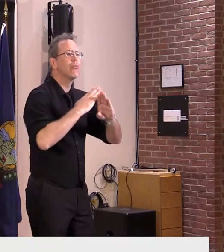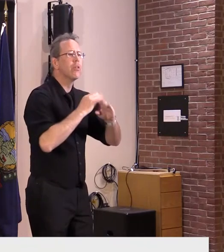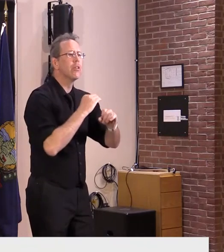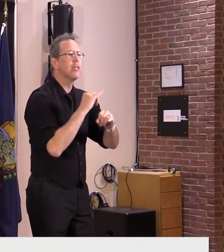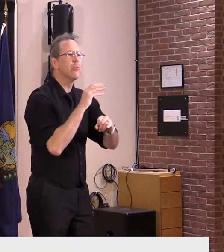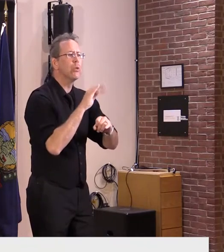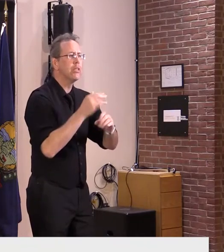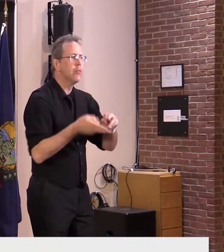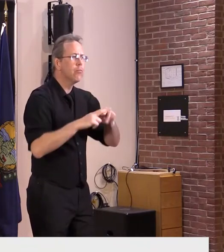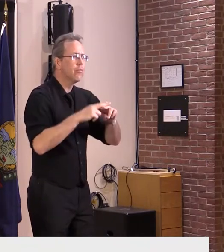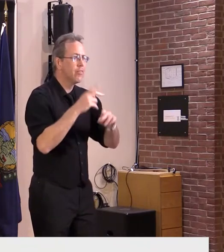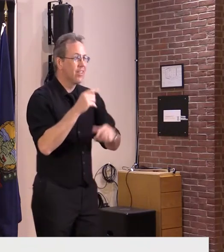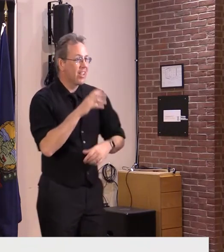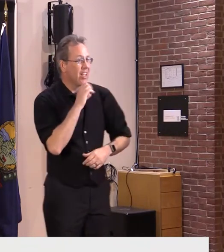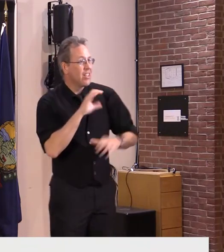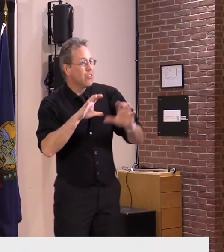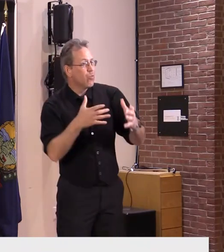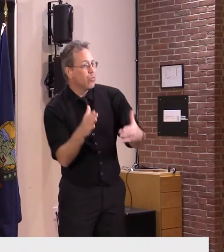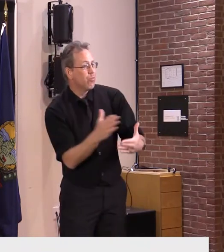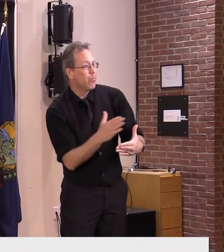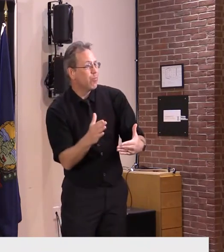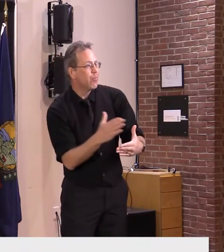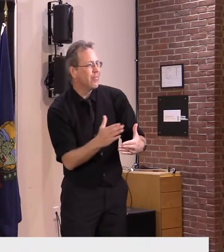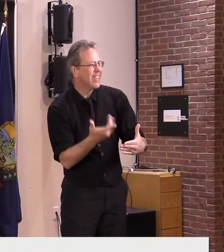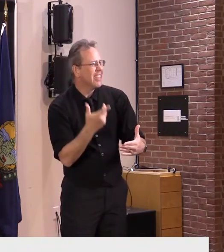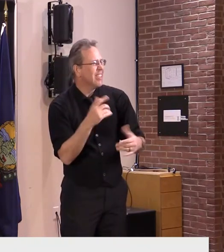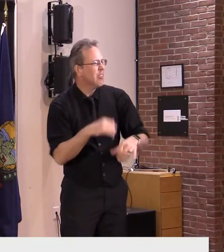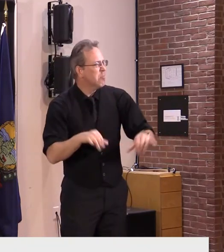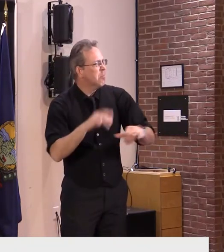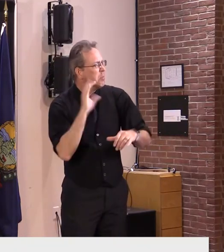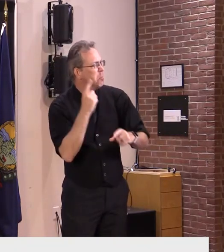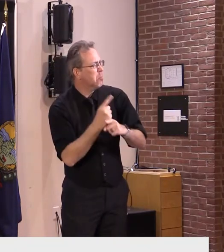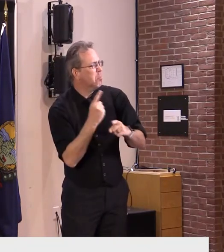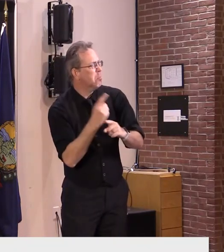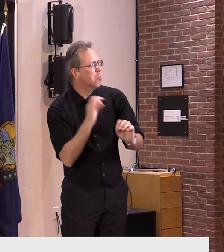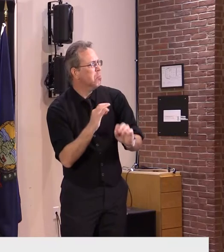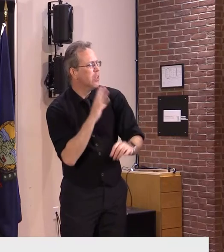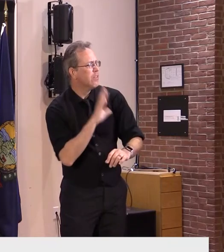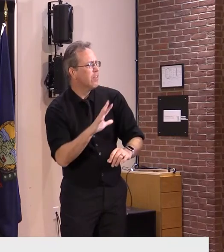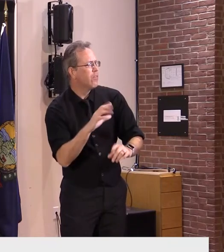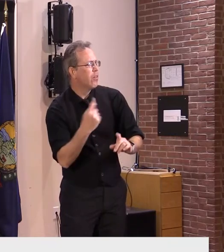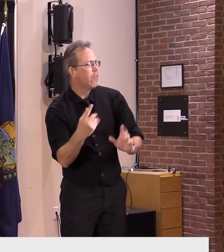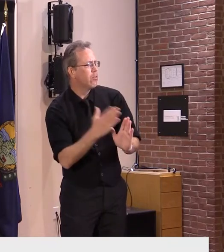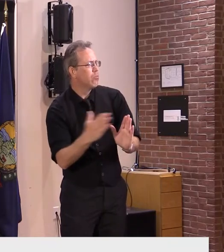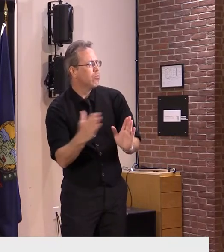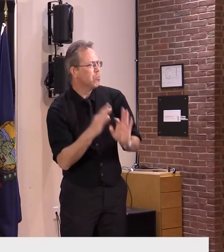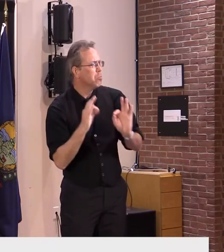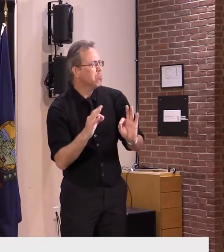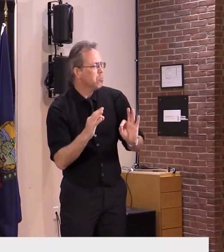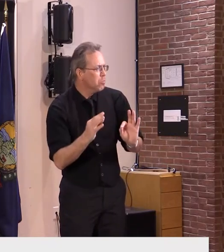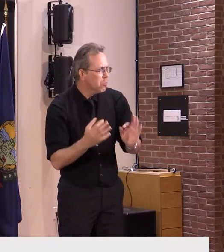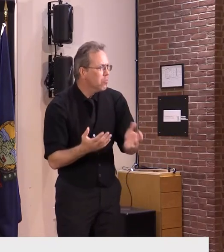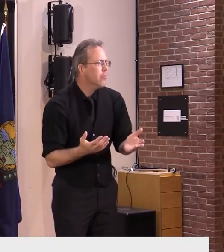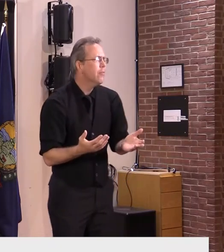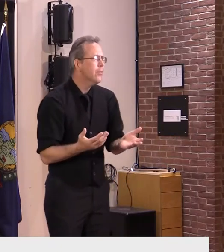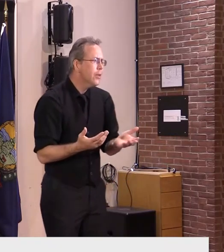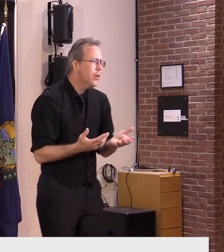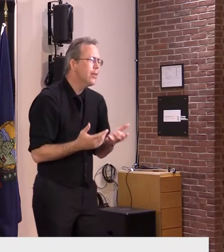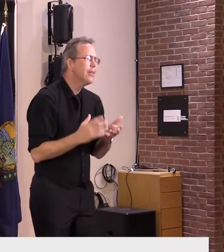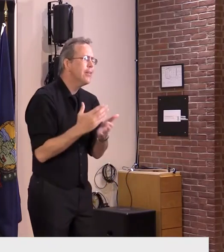are pretty much uniformly good, with very uncommon exceptions around the